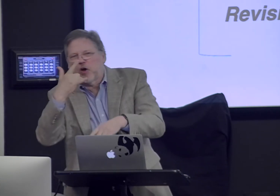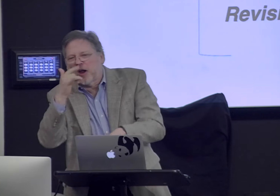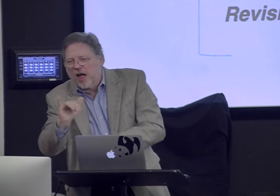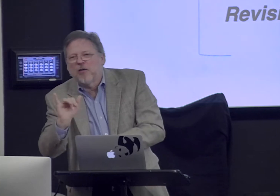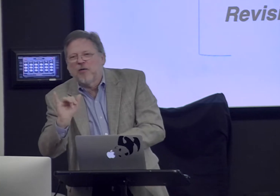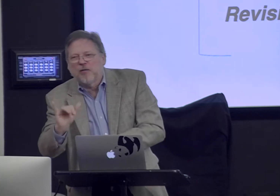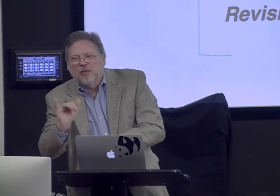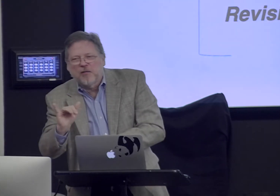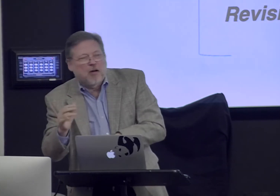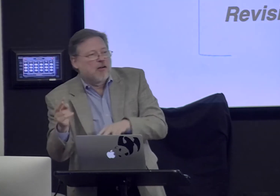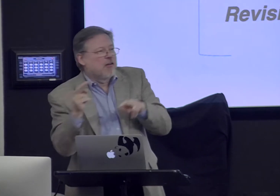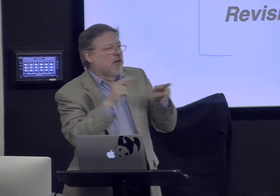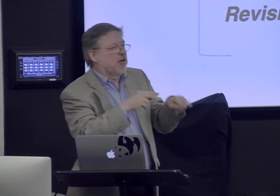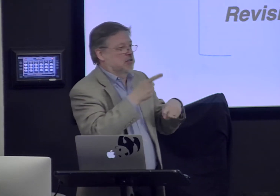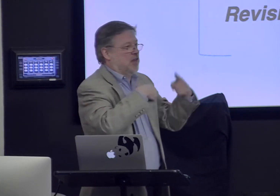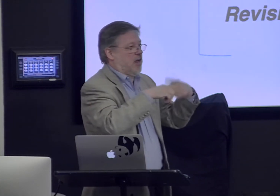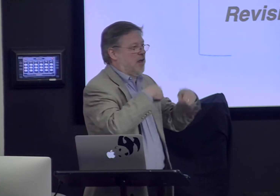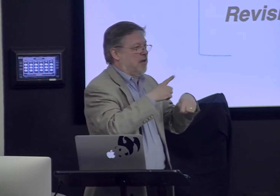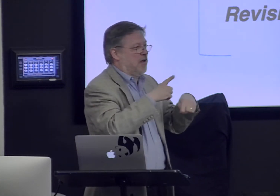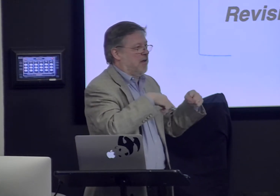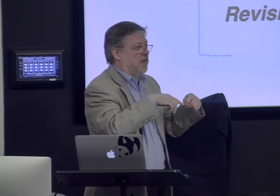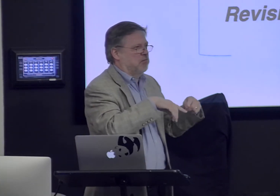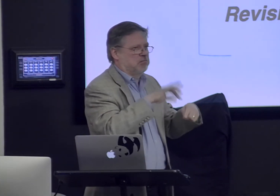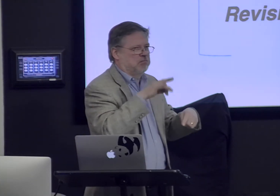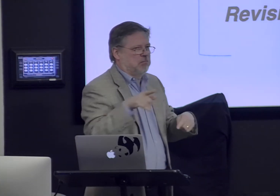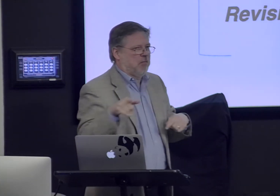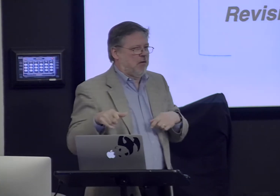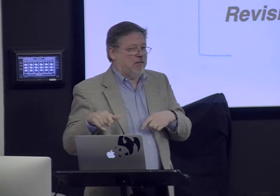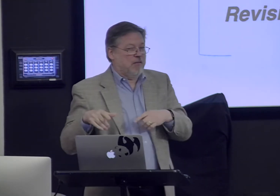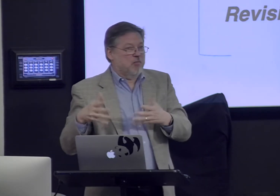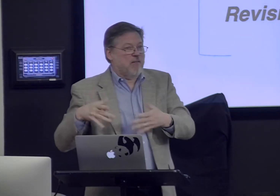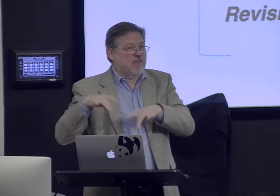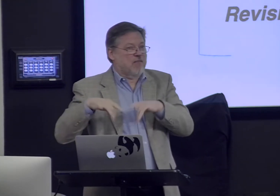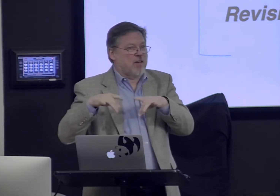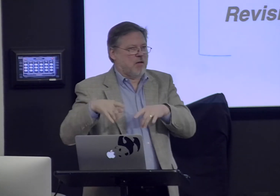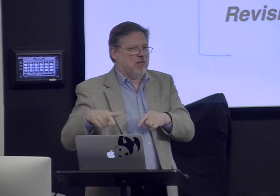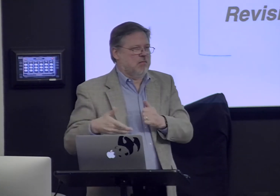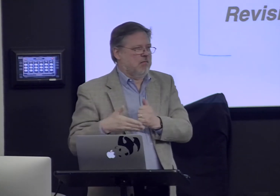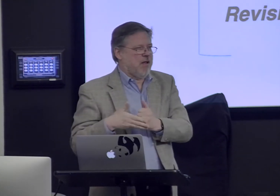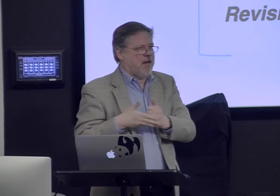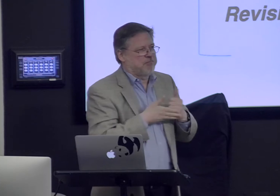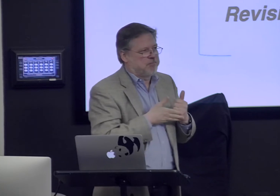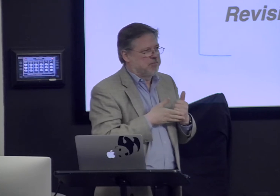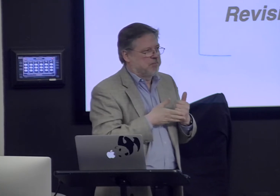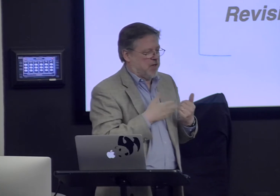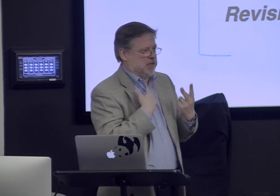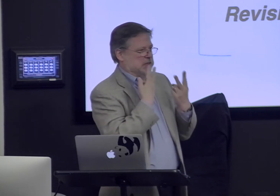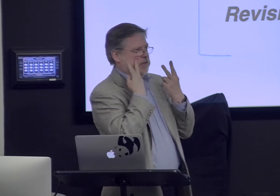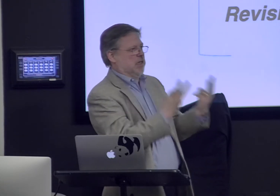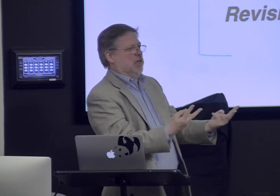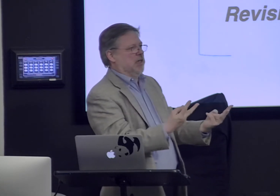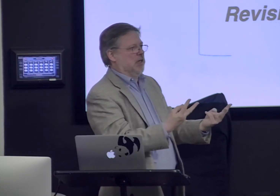while the vocabulary changes. And as I've compared these notions to sign language, I've